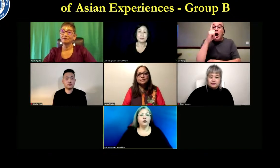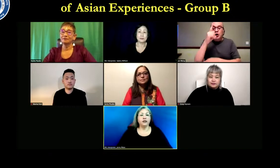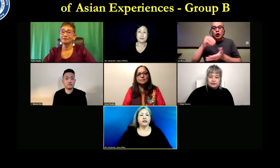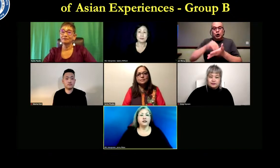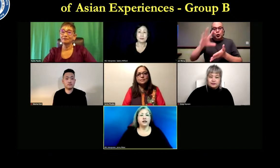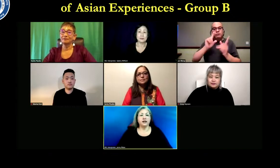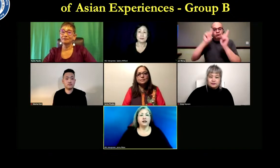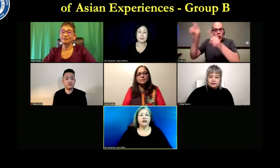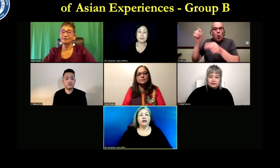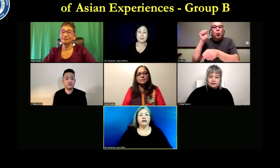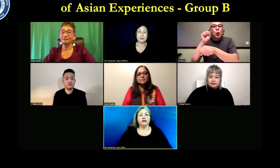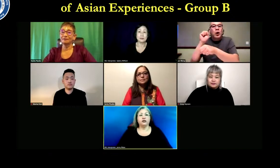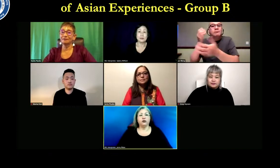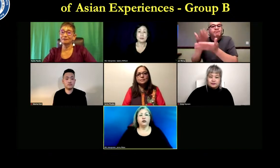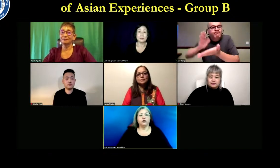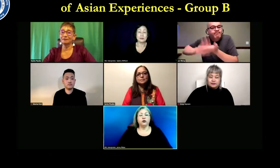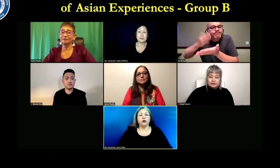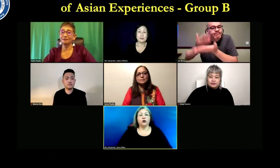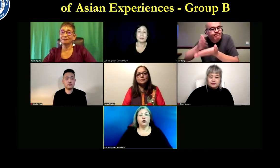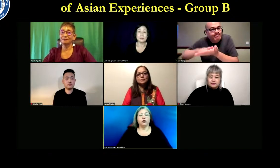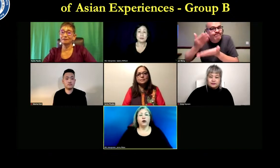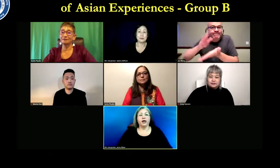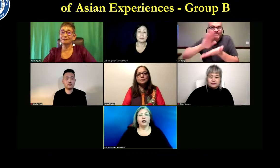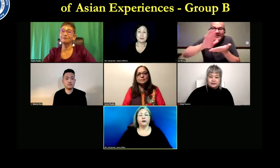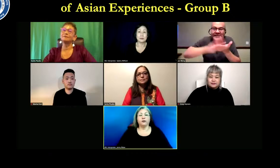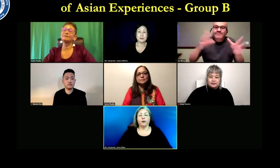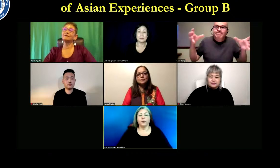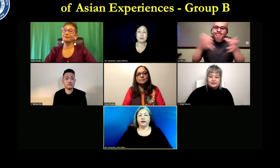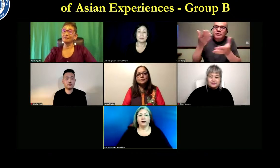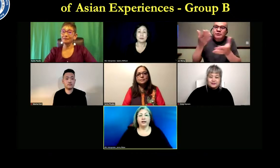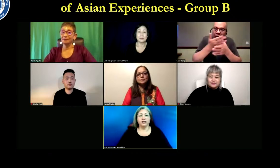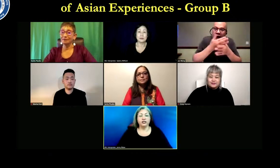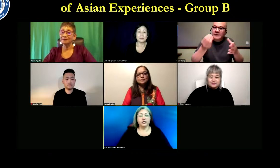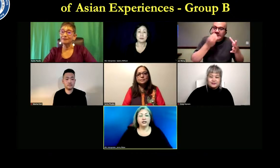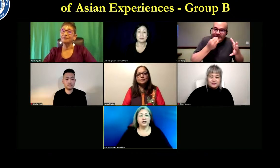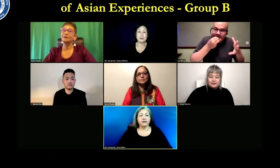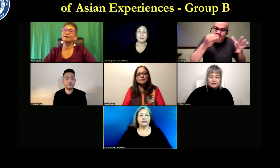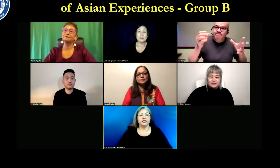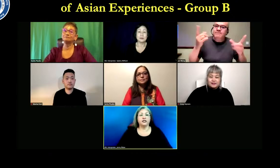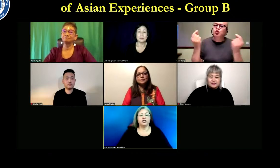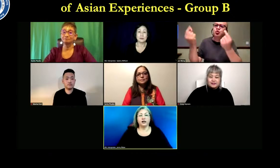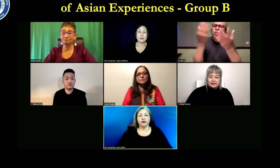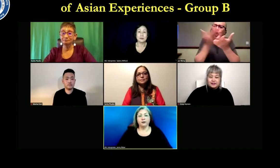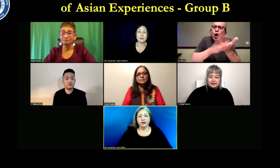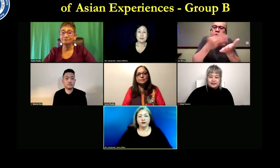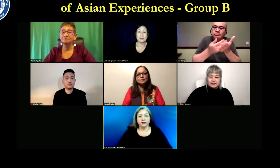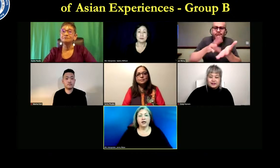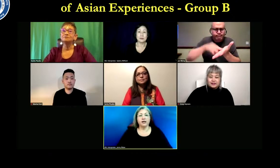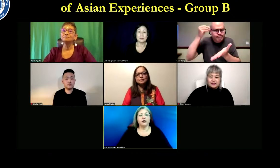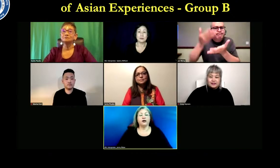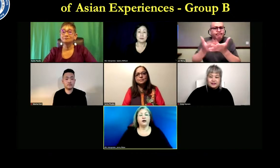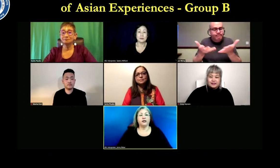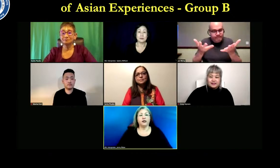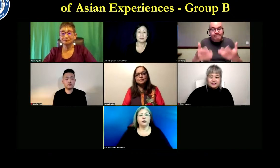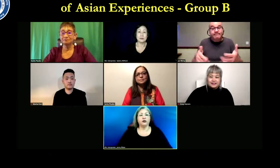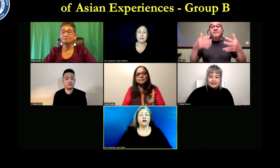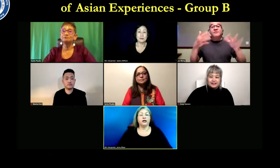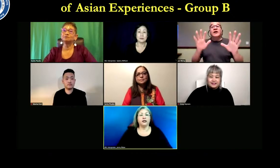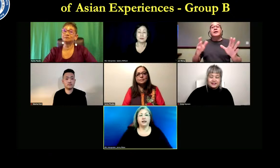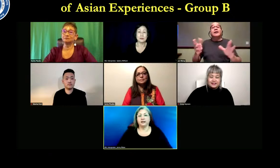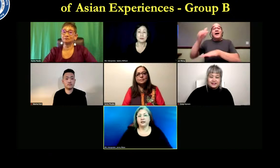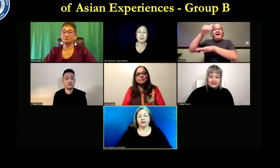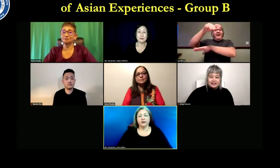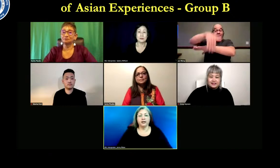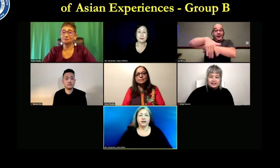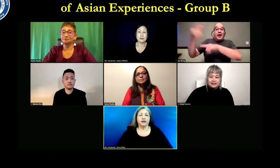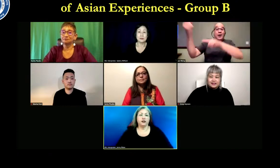the homework gets done, the students will go and prepare their lunches. They share the meal together, they cook, and